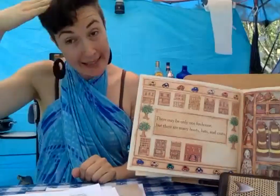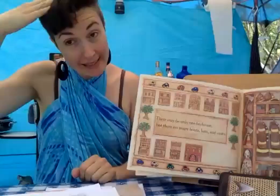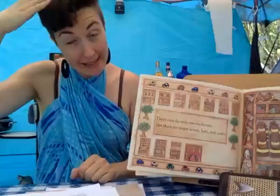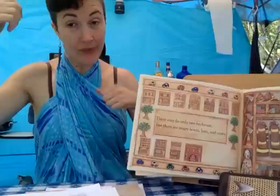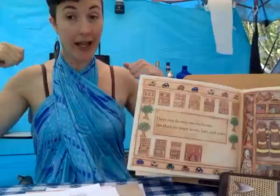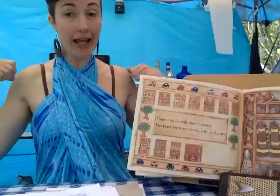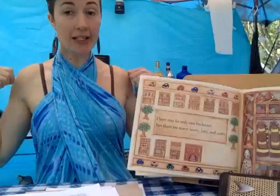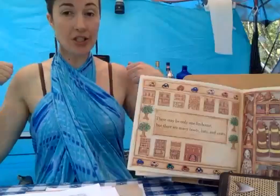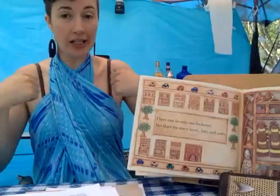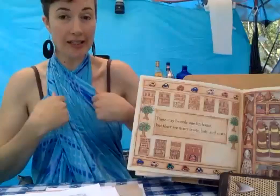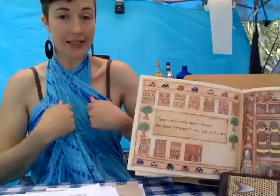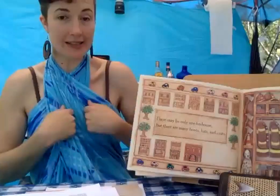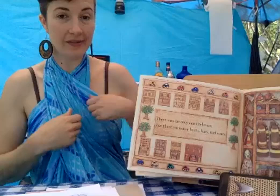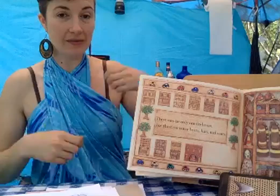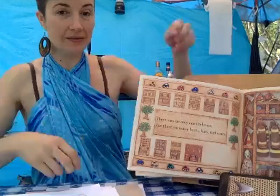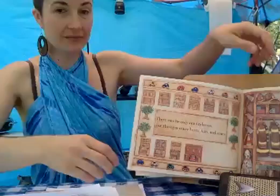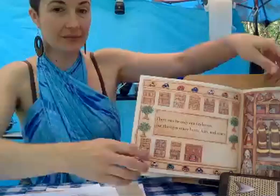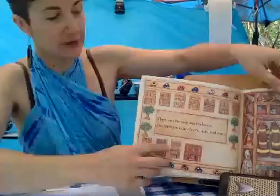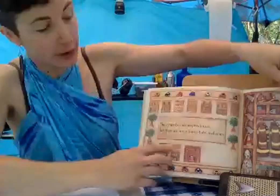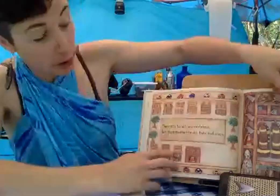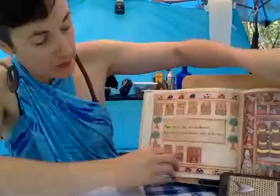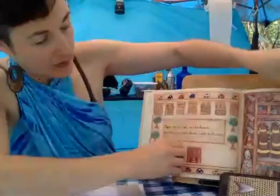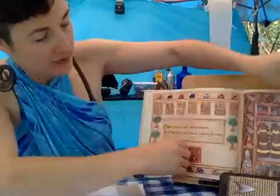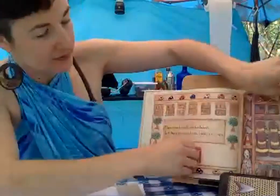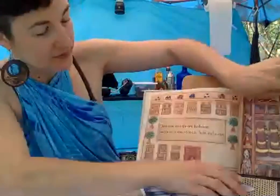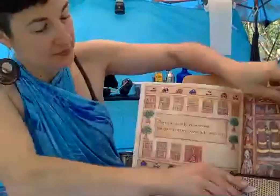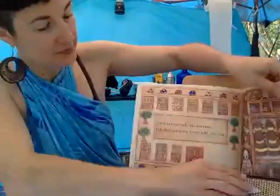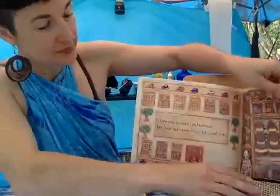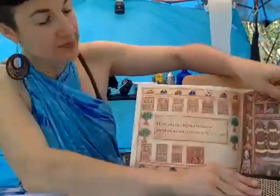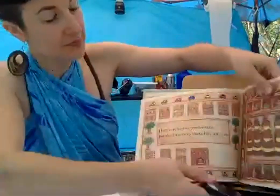hats, and jackets, or coats rather.